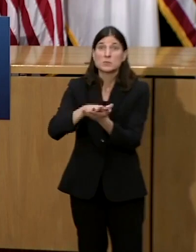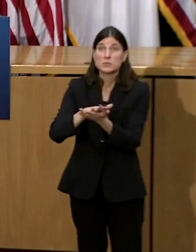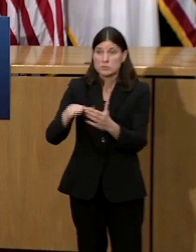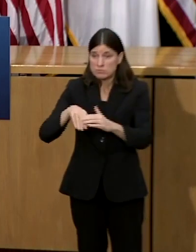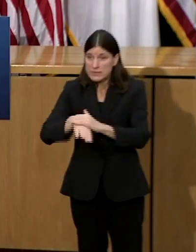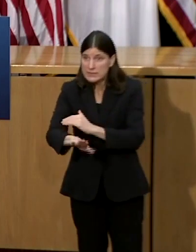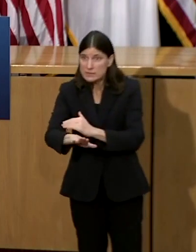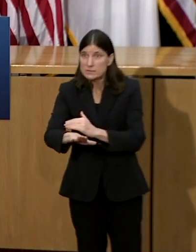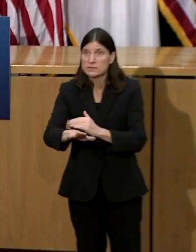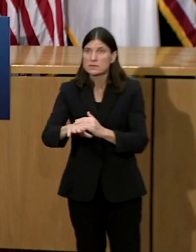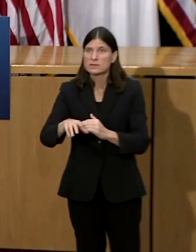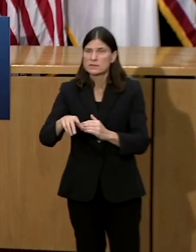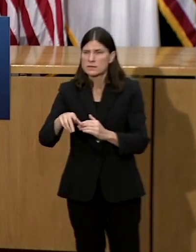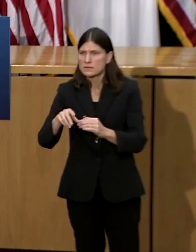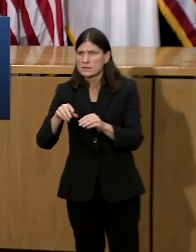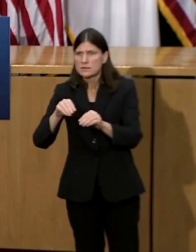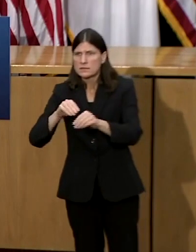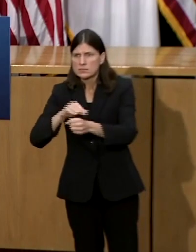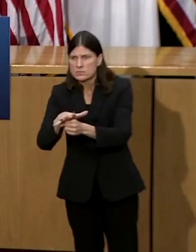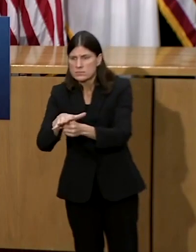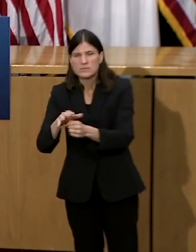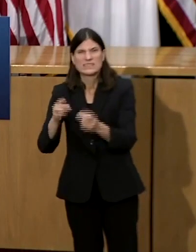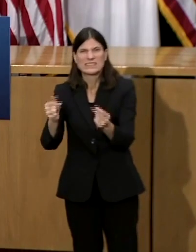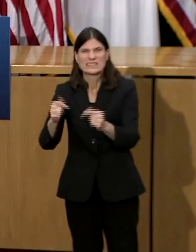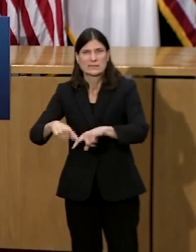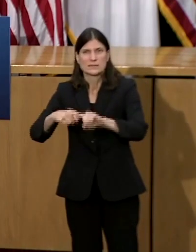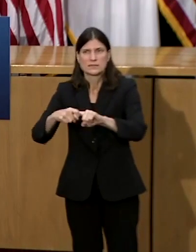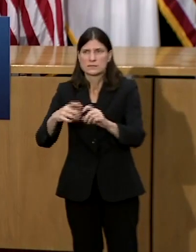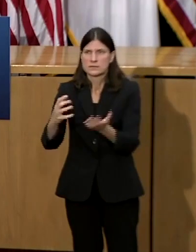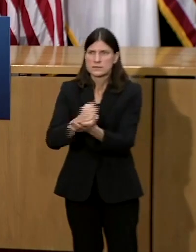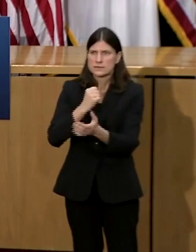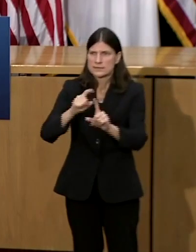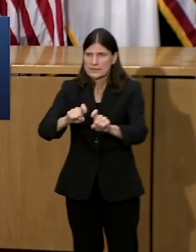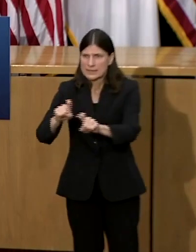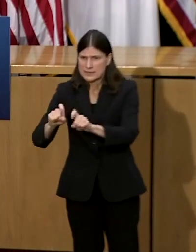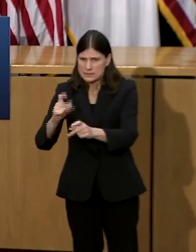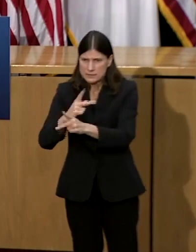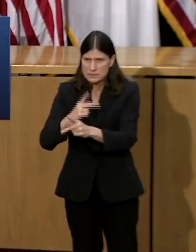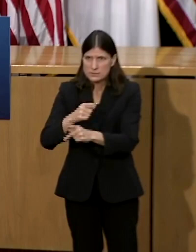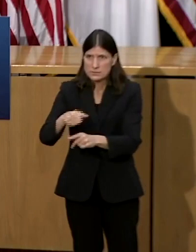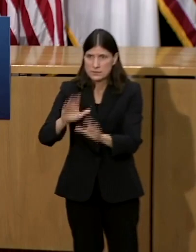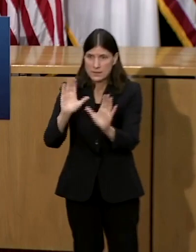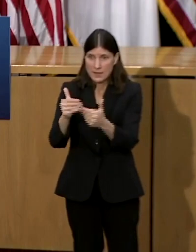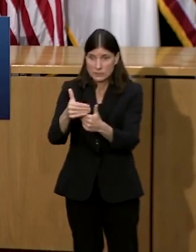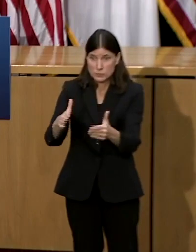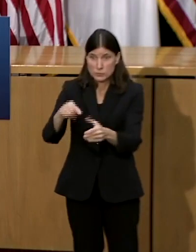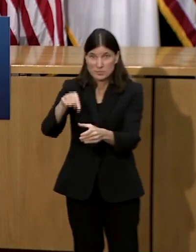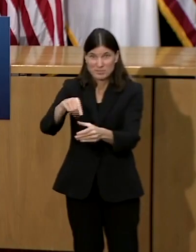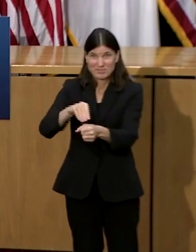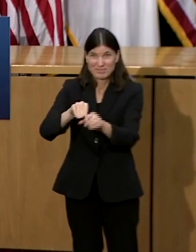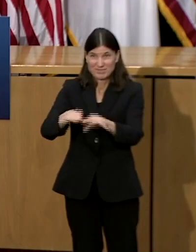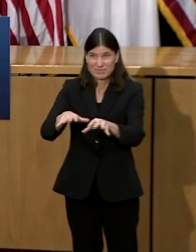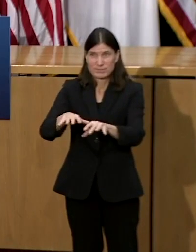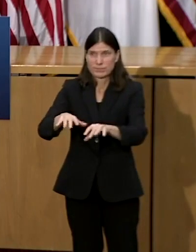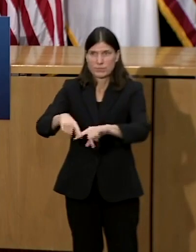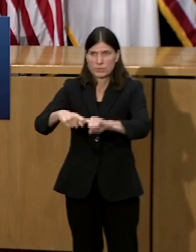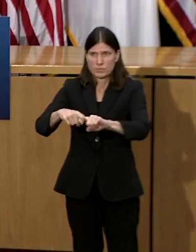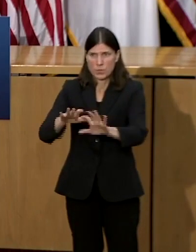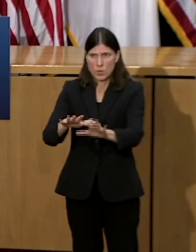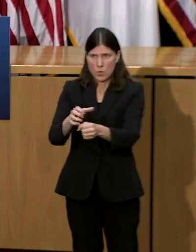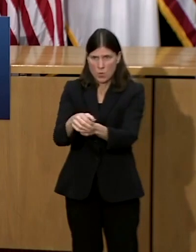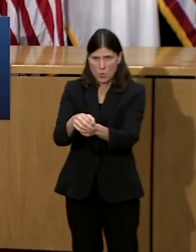classrooms, or in the worst case, whole schools where clusters have actually occurred. Schools experiencing clusters will be